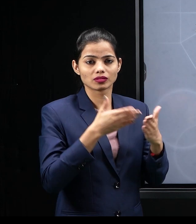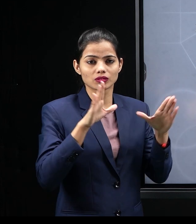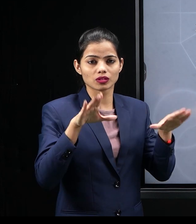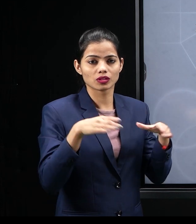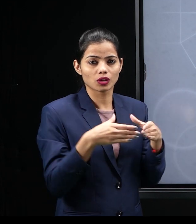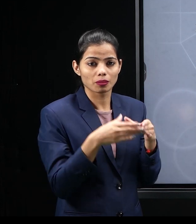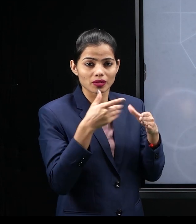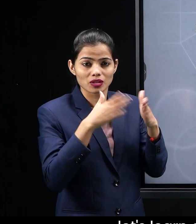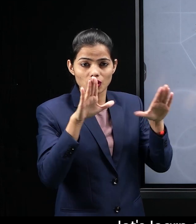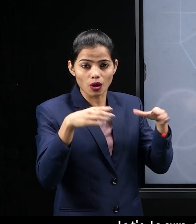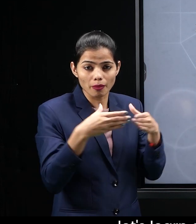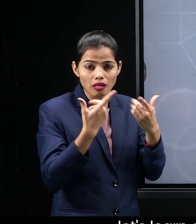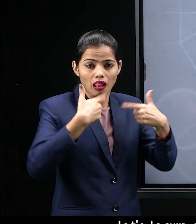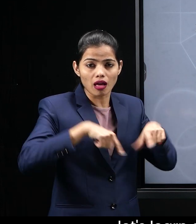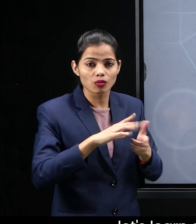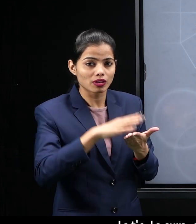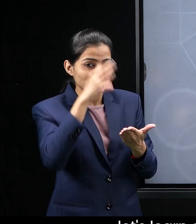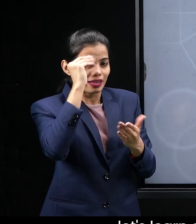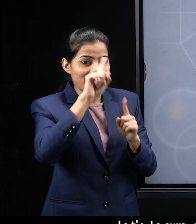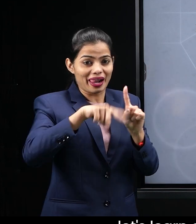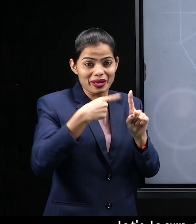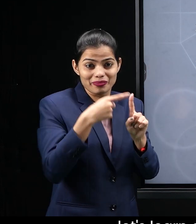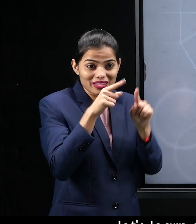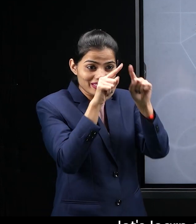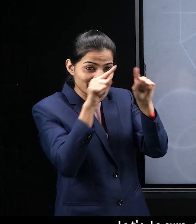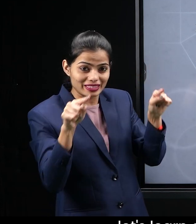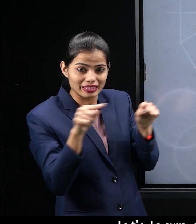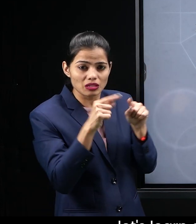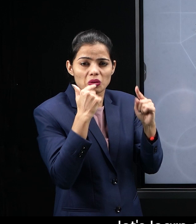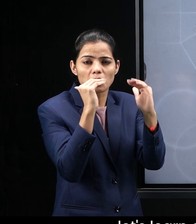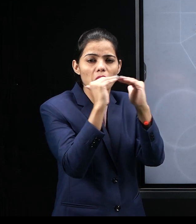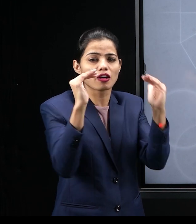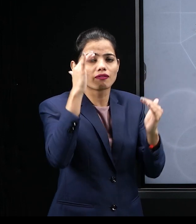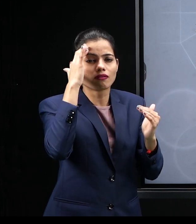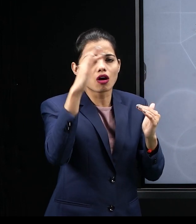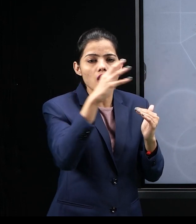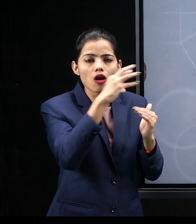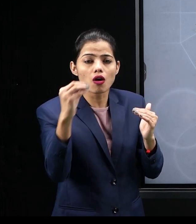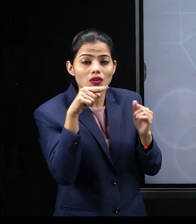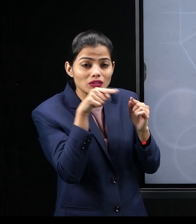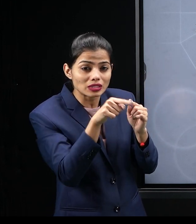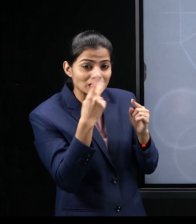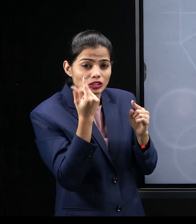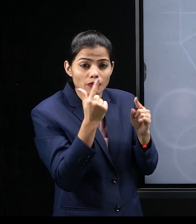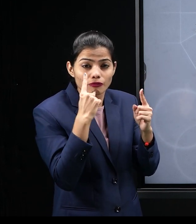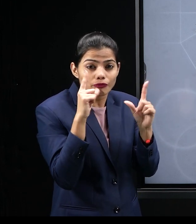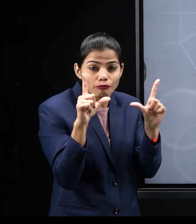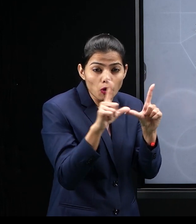In this session, let's learn about the triangle inequality theorem and its proof using solved examples.